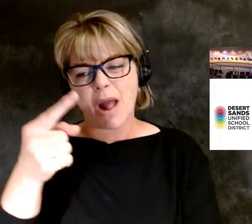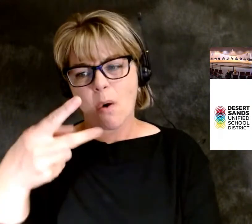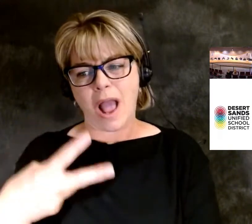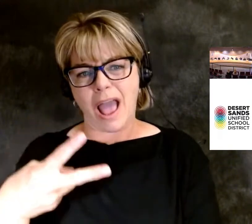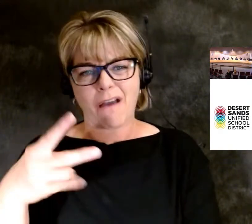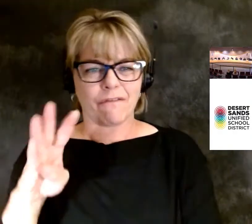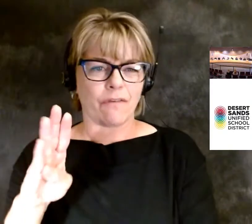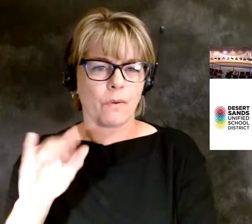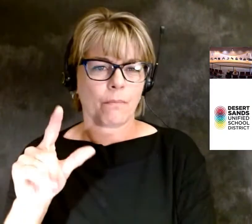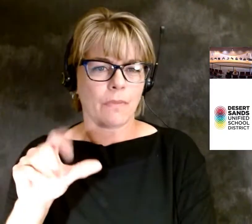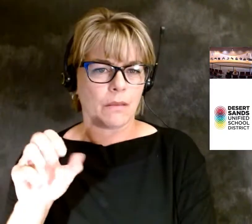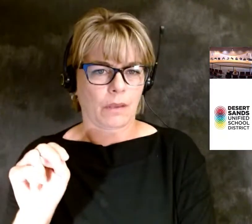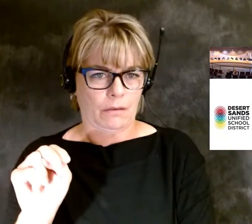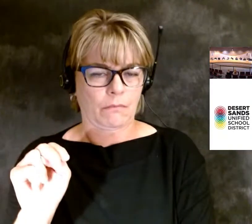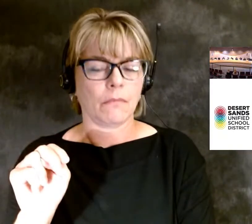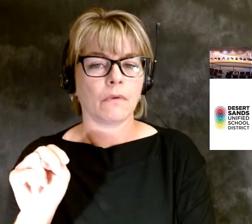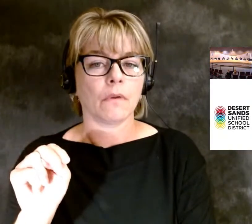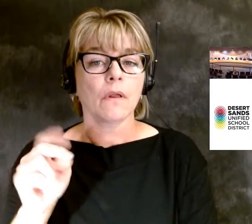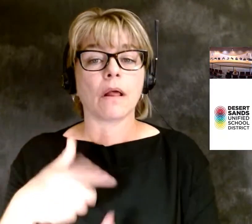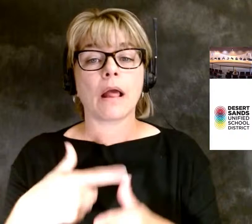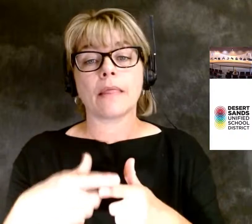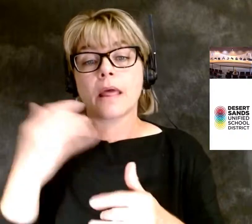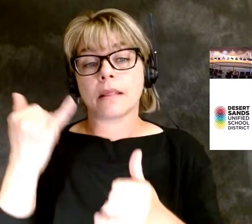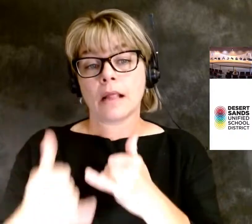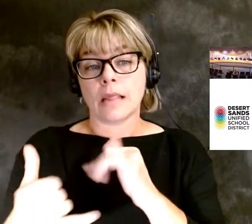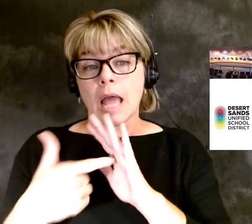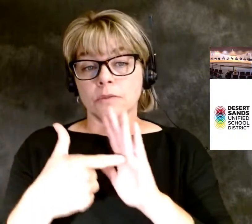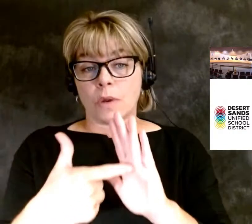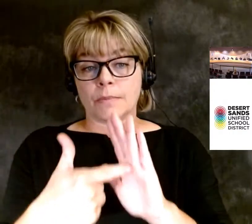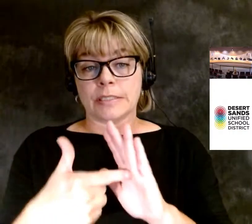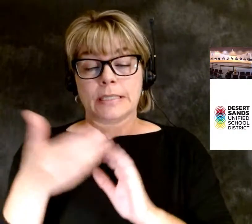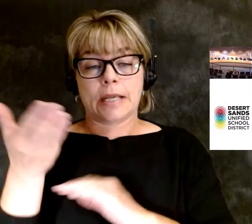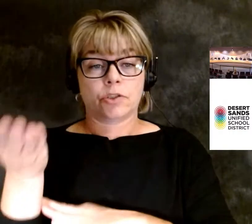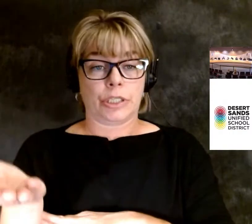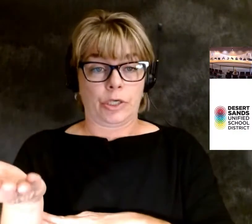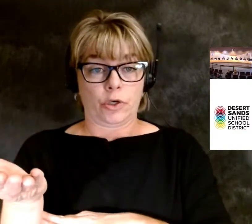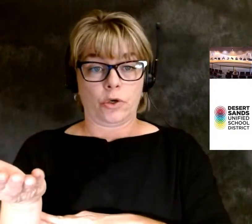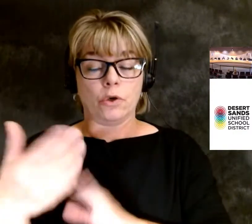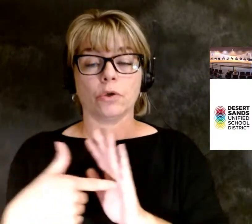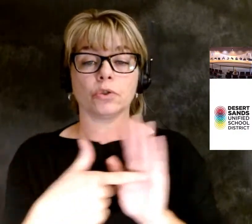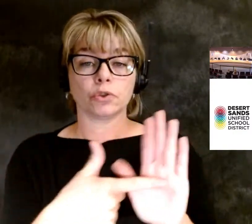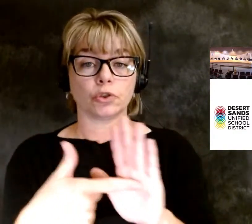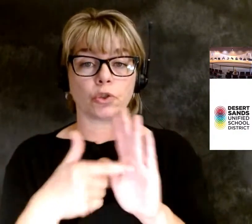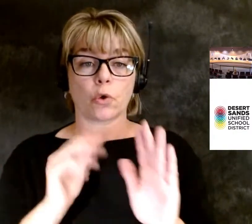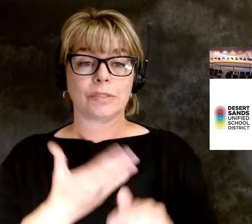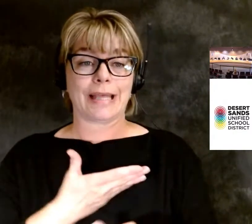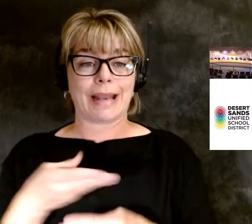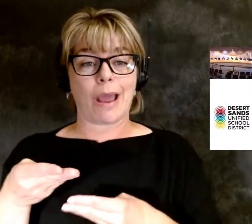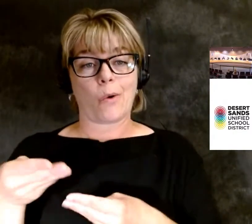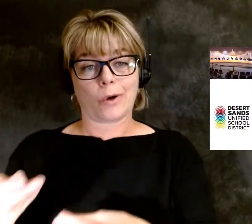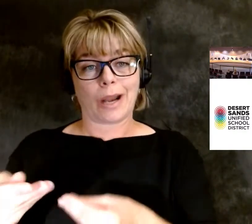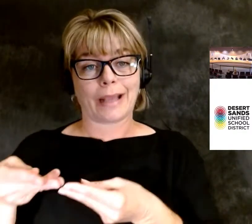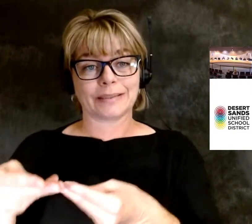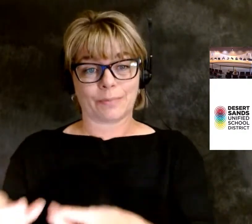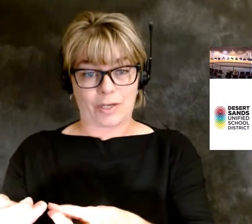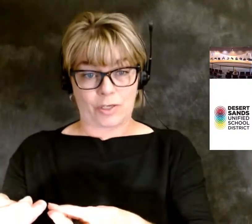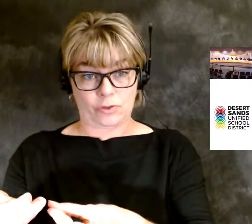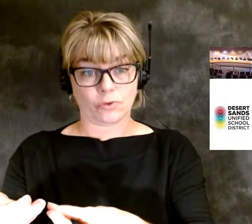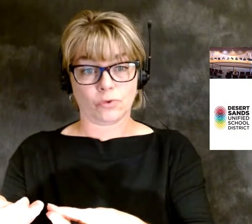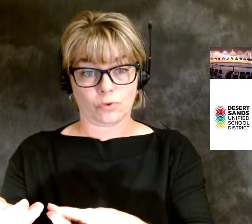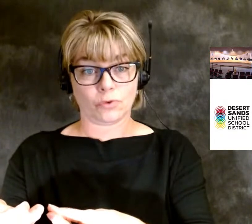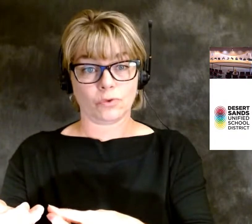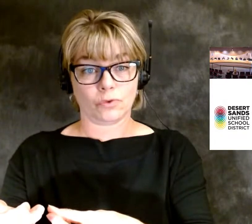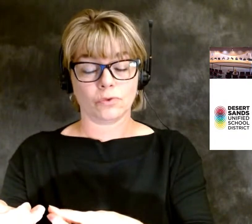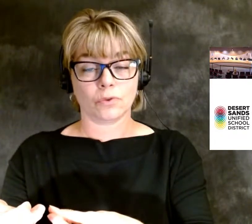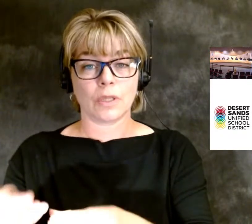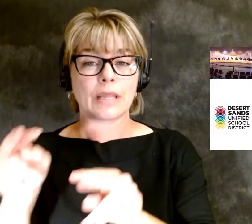then this last representation here shows that our expenditures in our budget that you're gonna be seeing